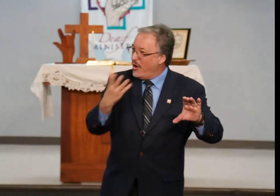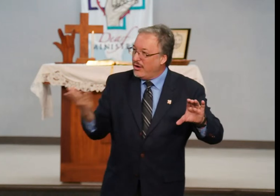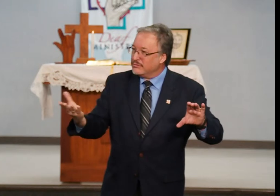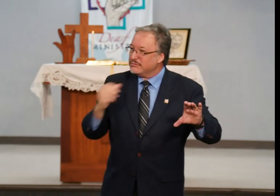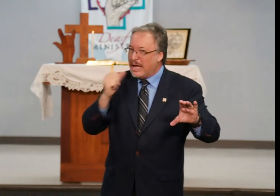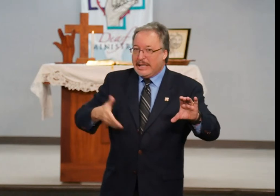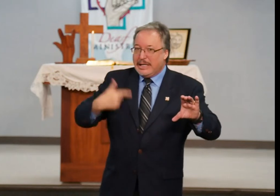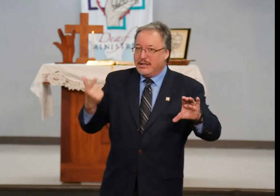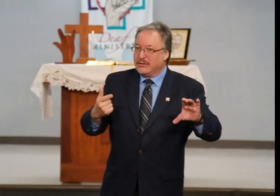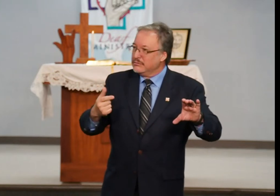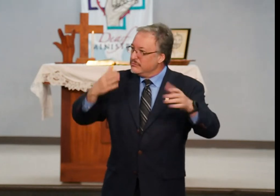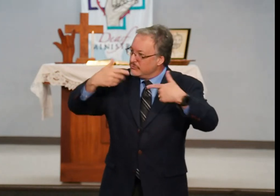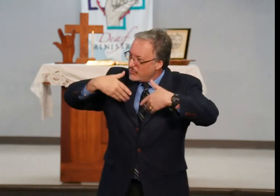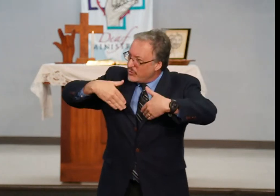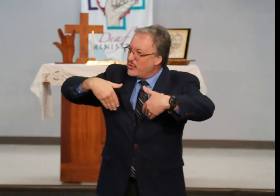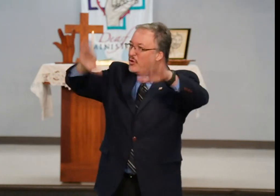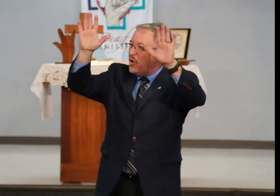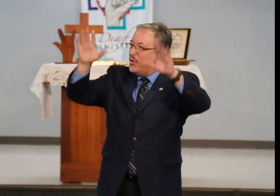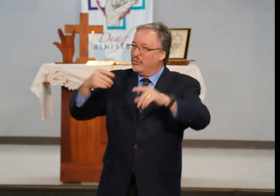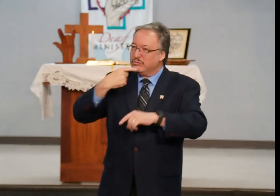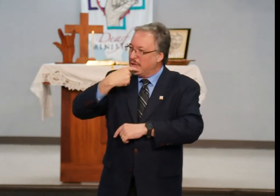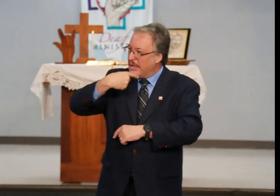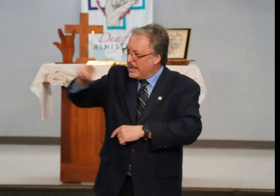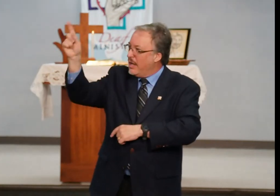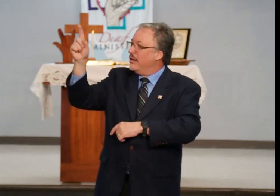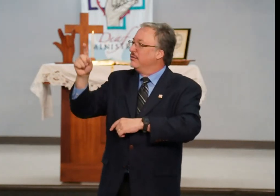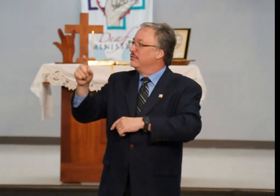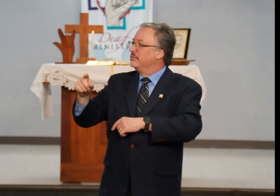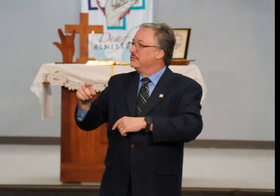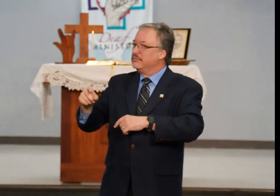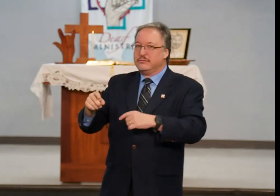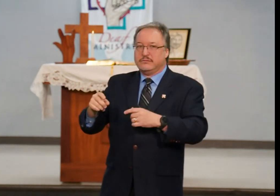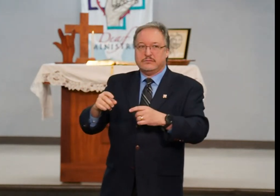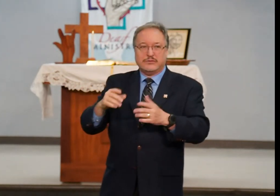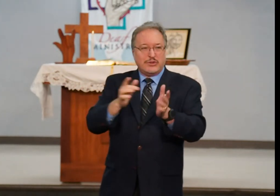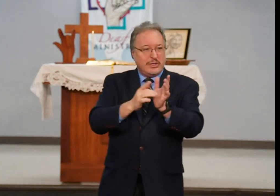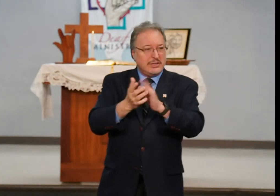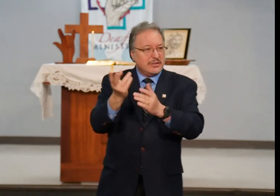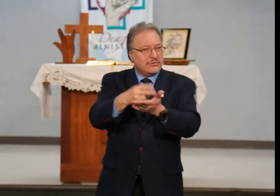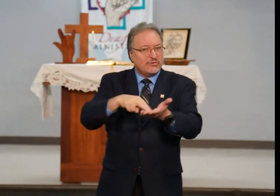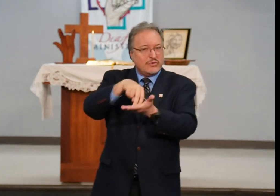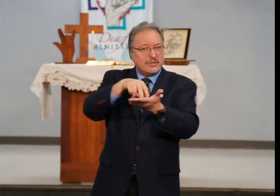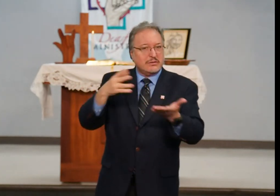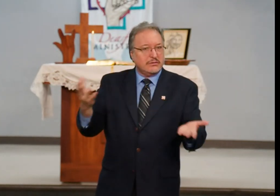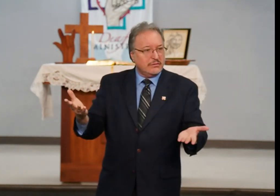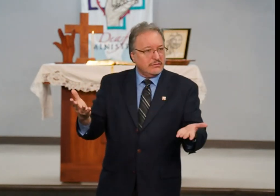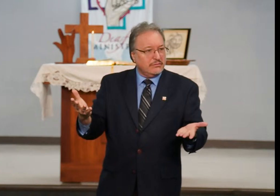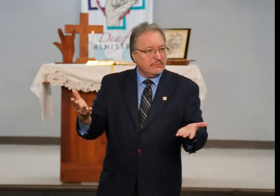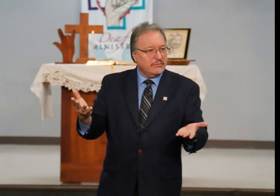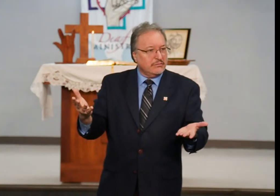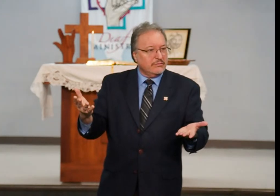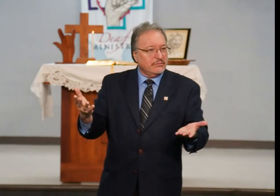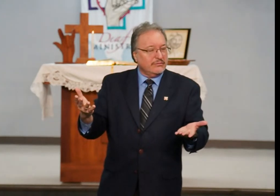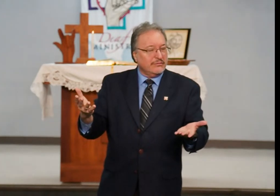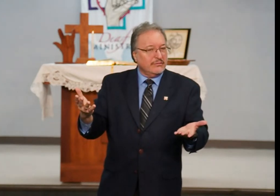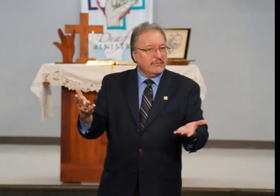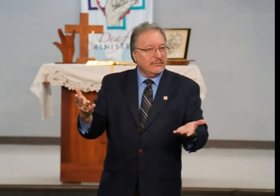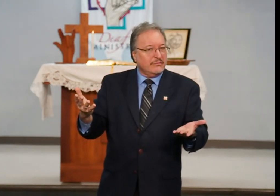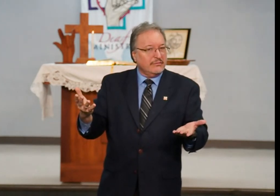this angel spoke and said, "If you're looking for Jesus, he is no longer here. He has risen. Go tell